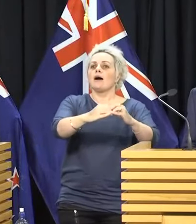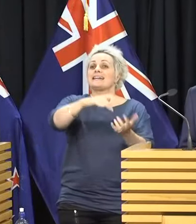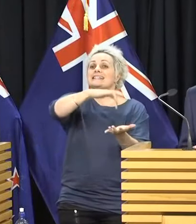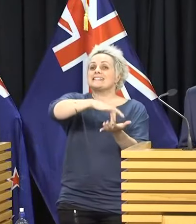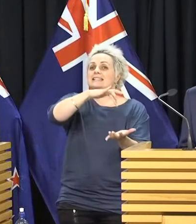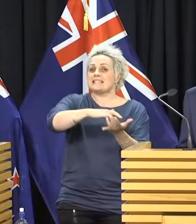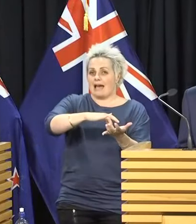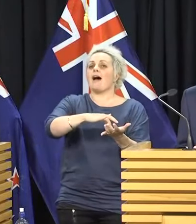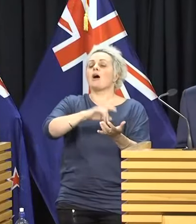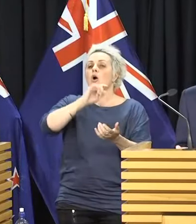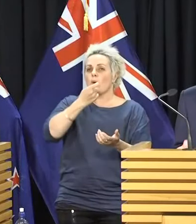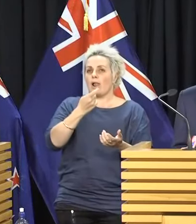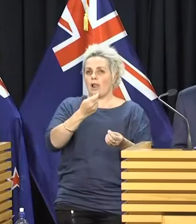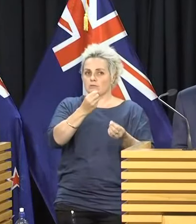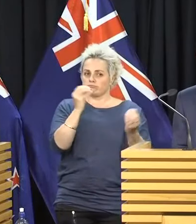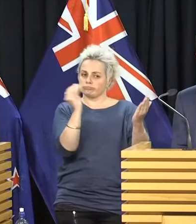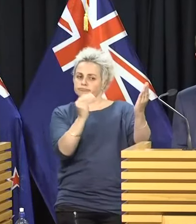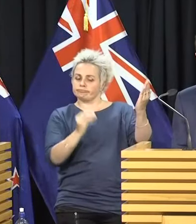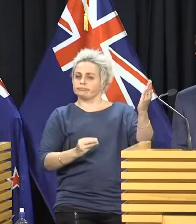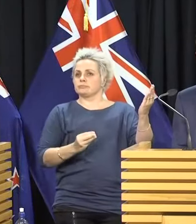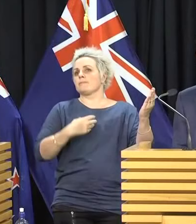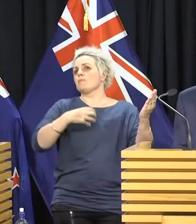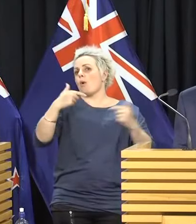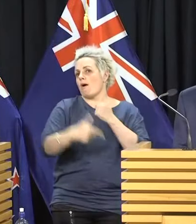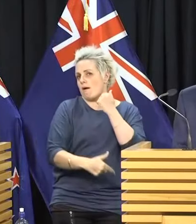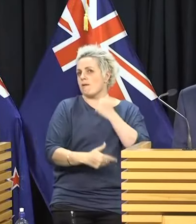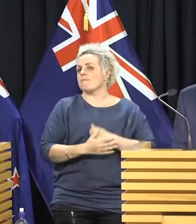to those venues that will be made available.